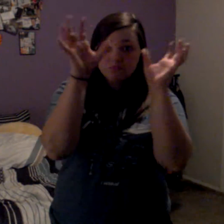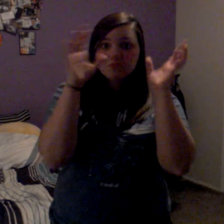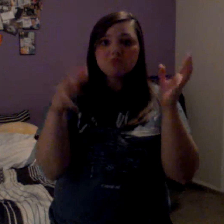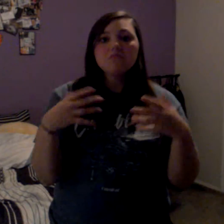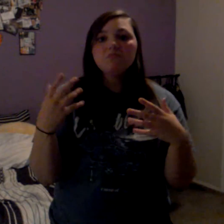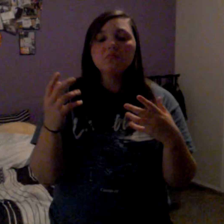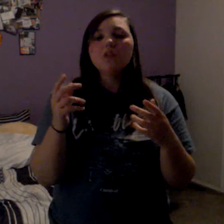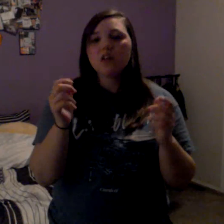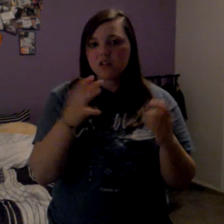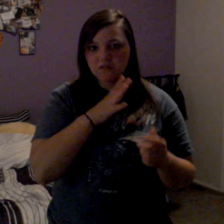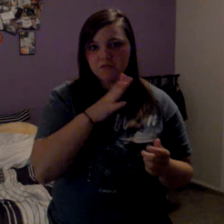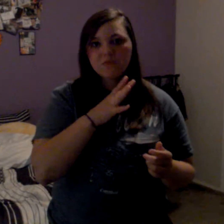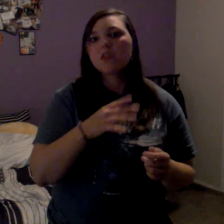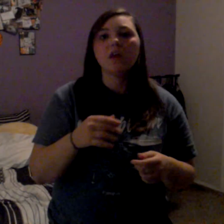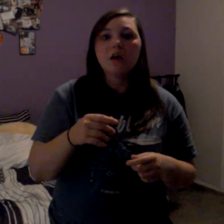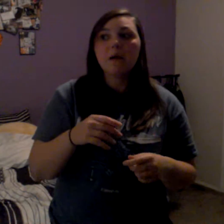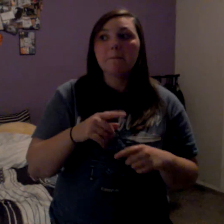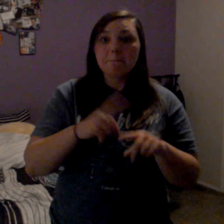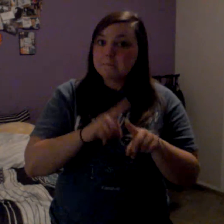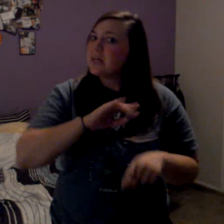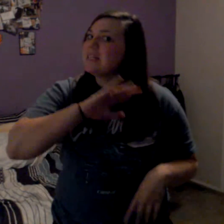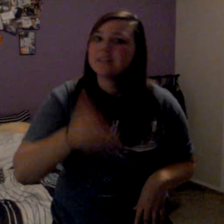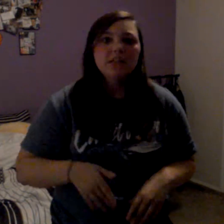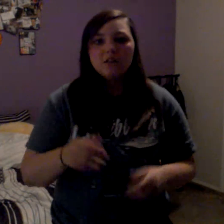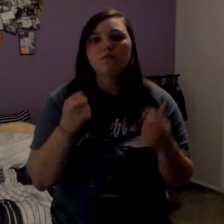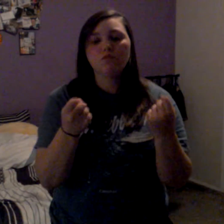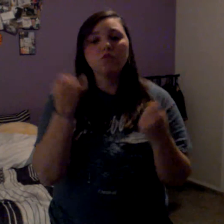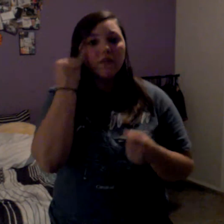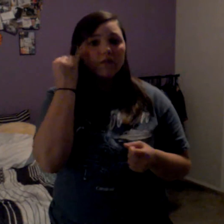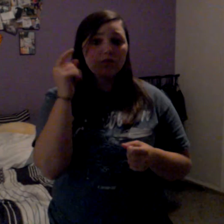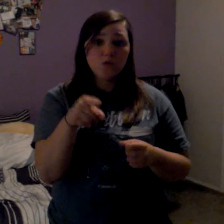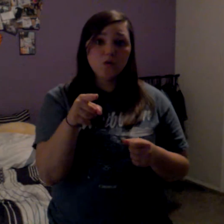attack. Step 3. Administer CPR.